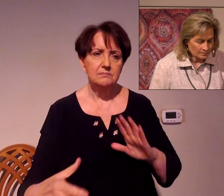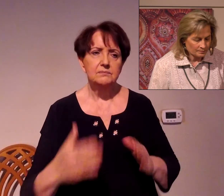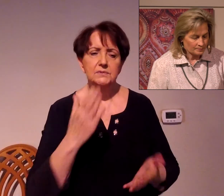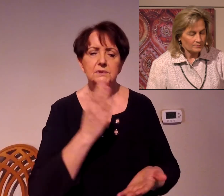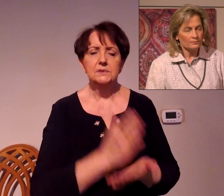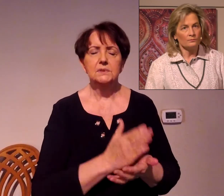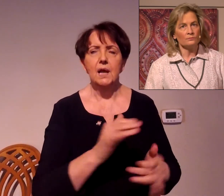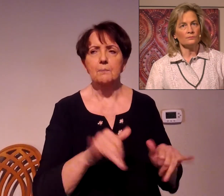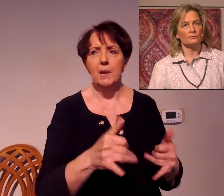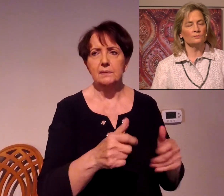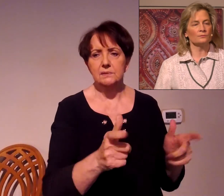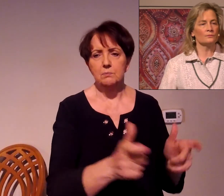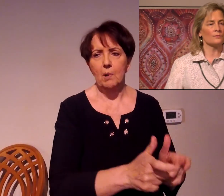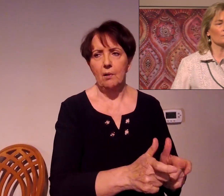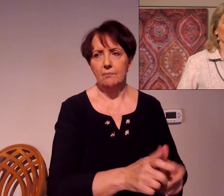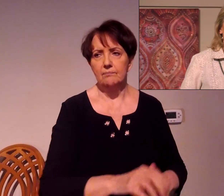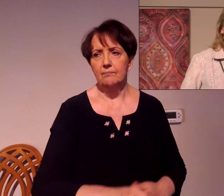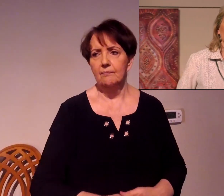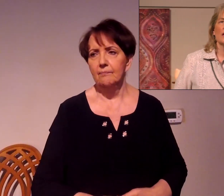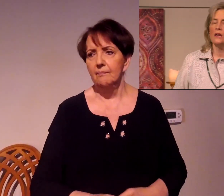small.